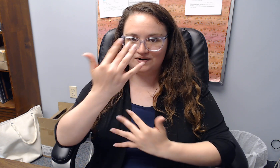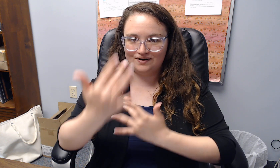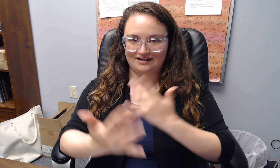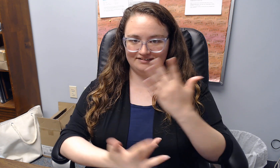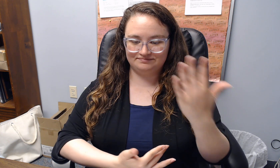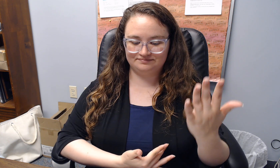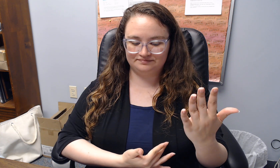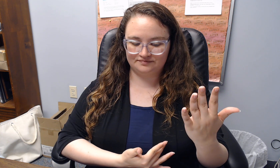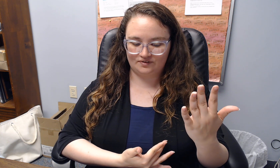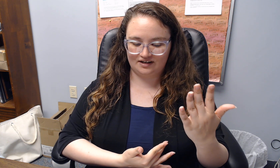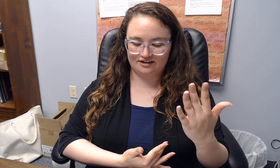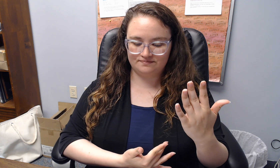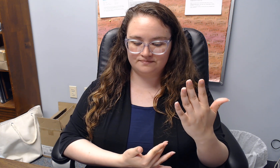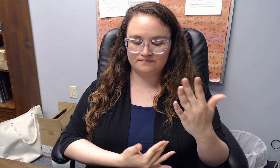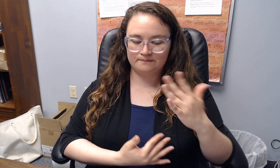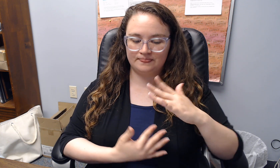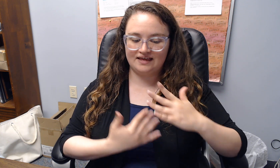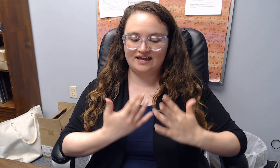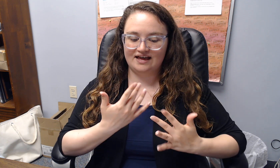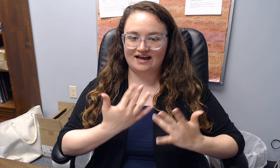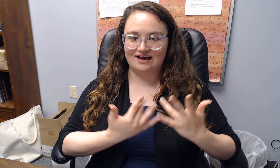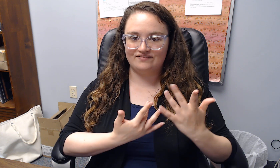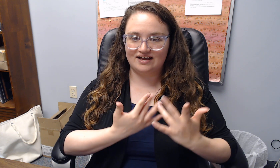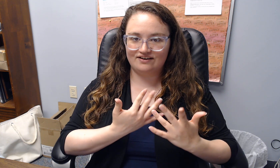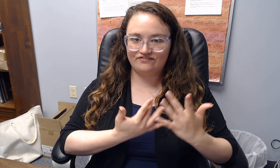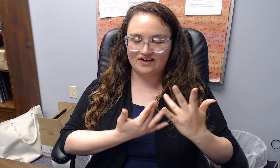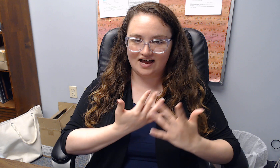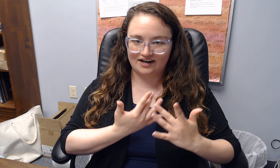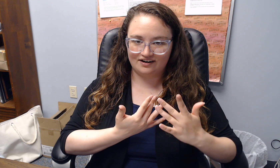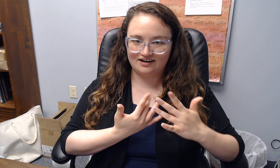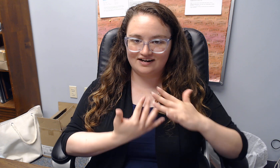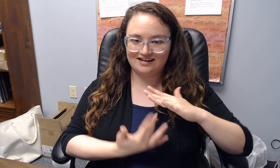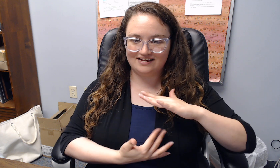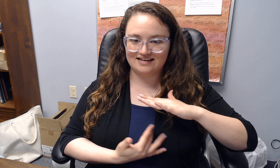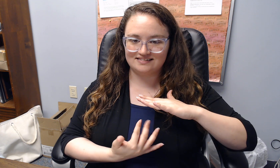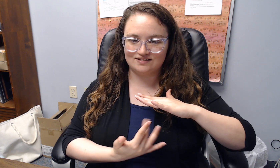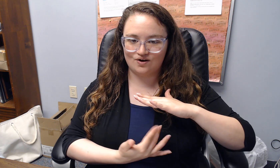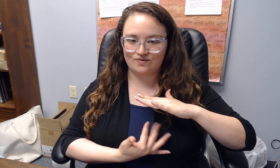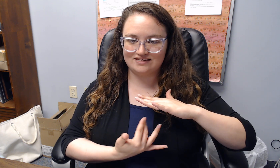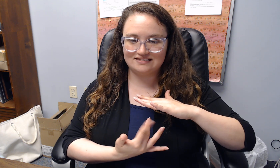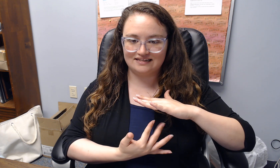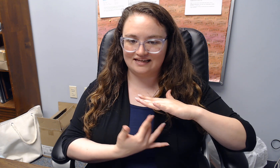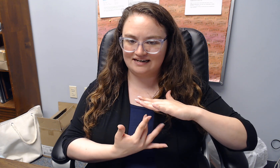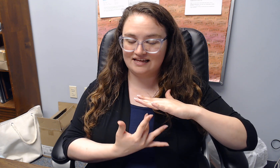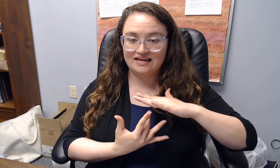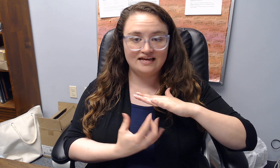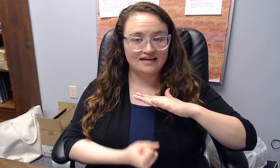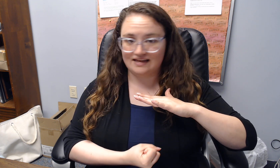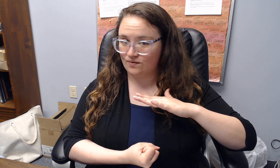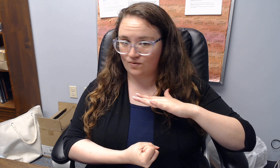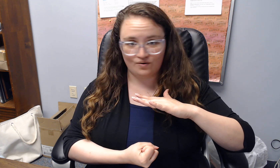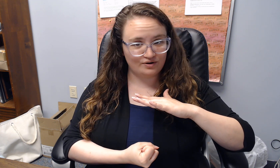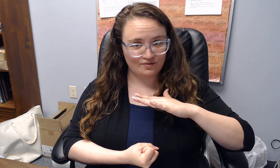burning. Okay? I've got a fire. It's always lit. It won't go